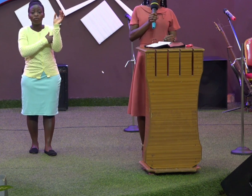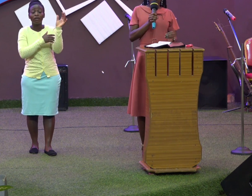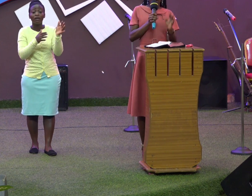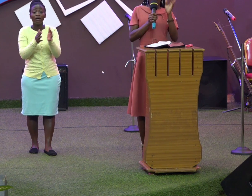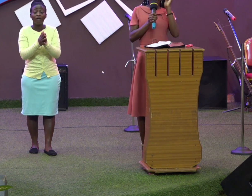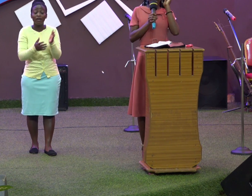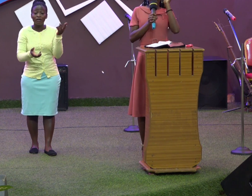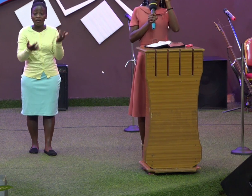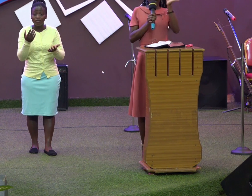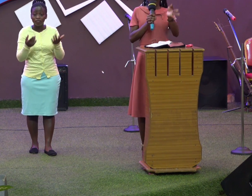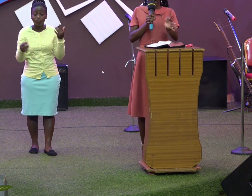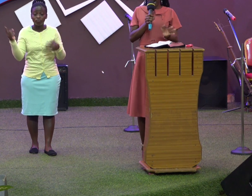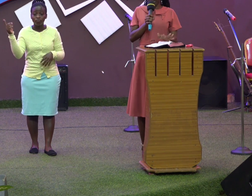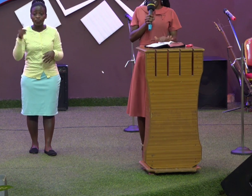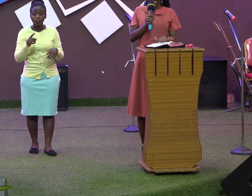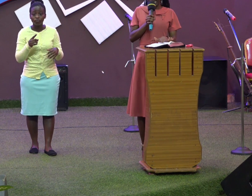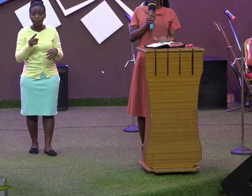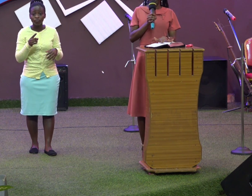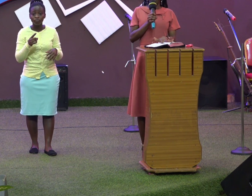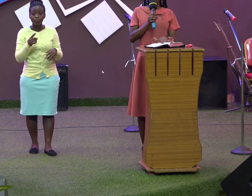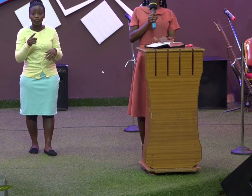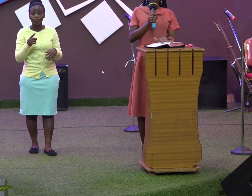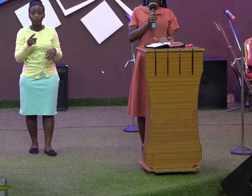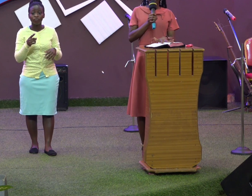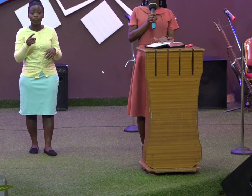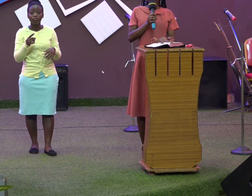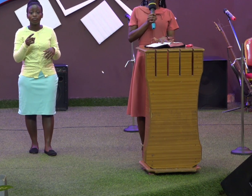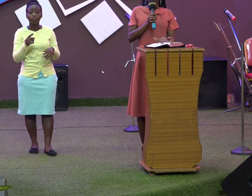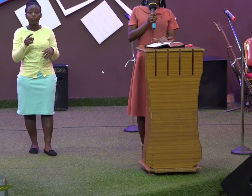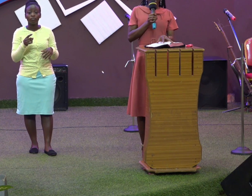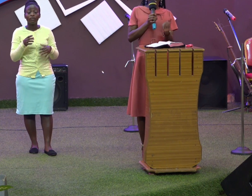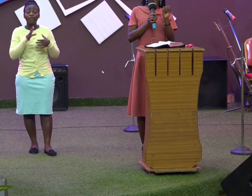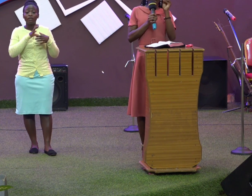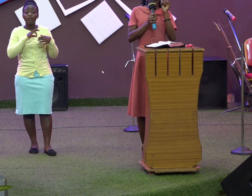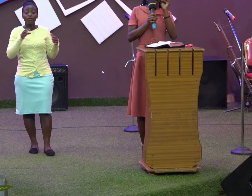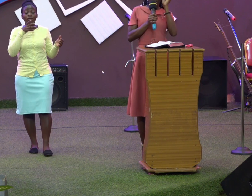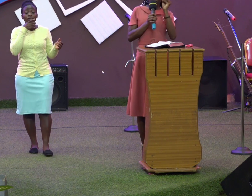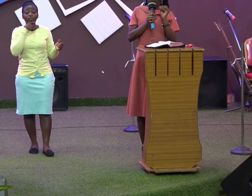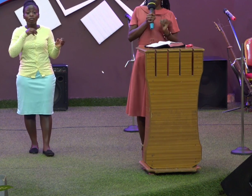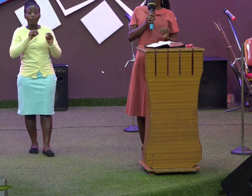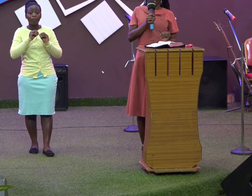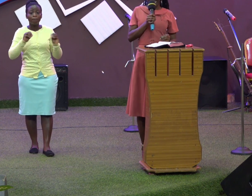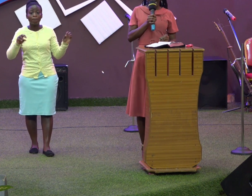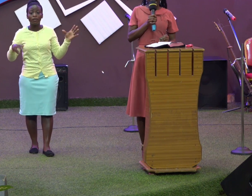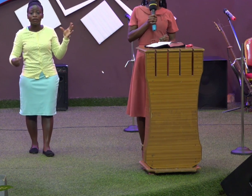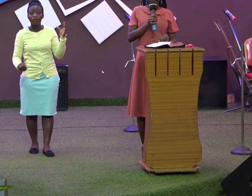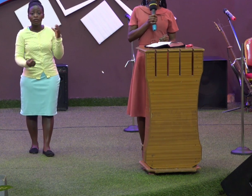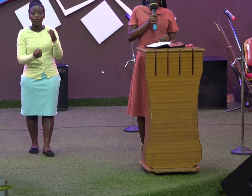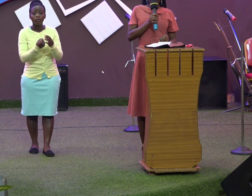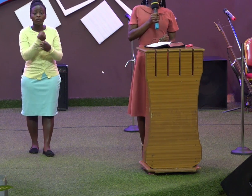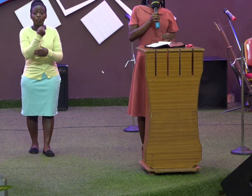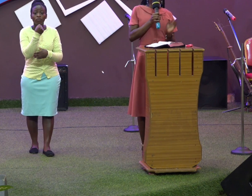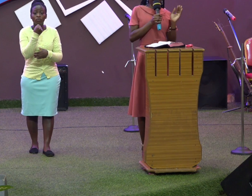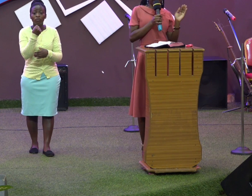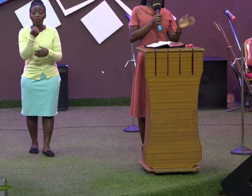You call upon the living God and fire comes daily. The inner man doesn't grow